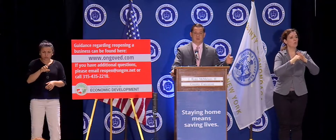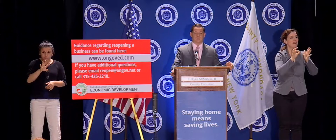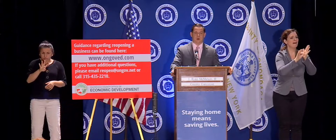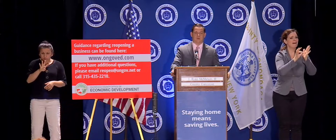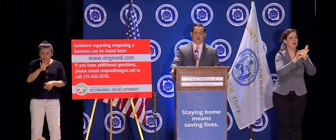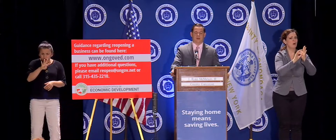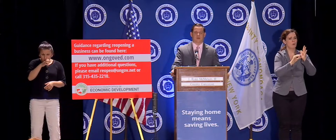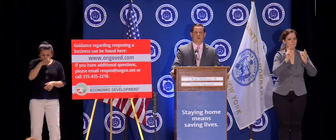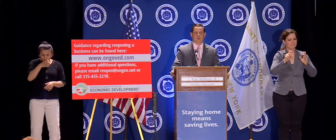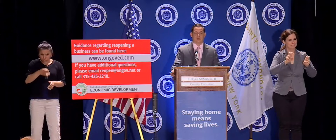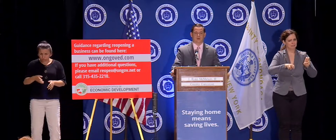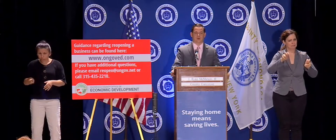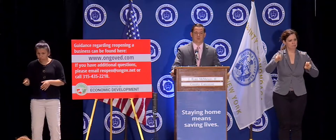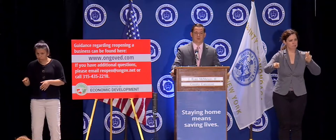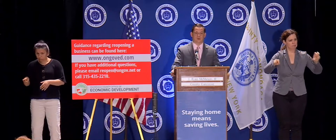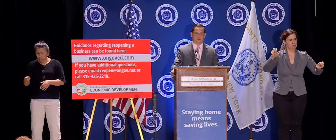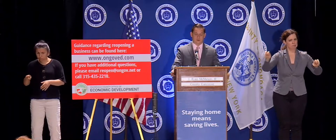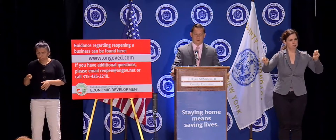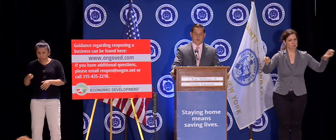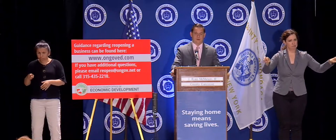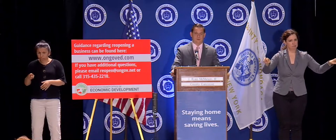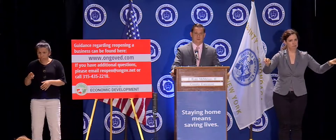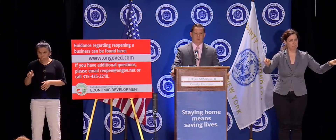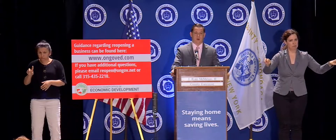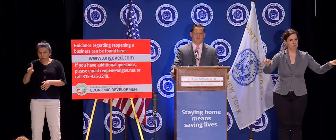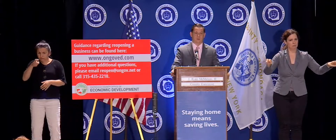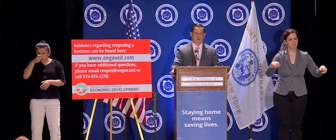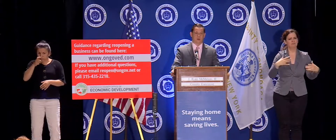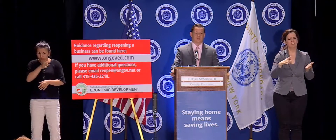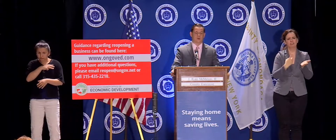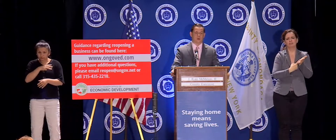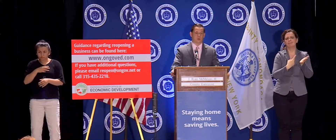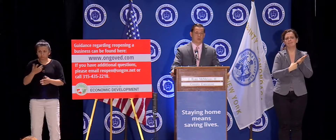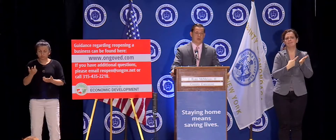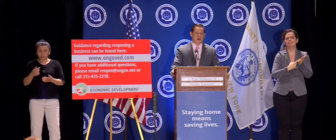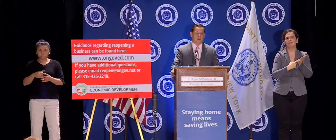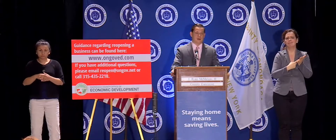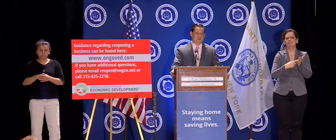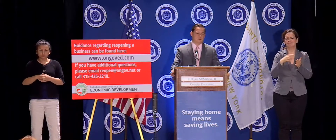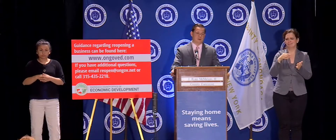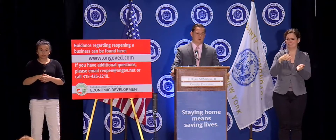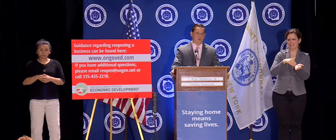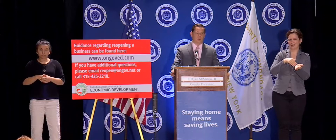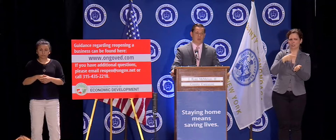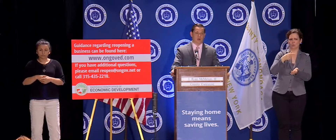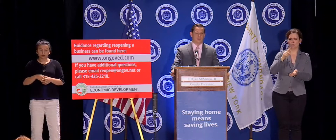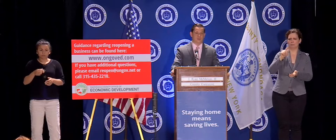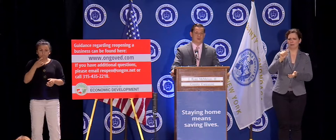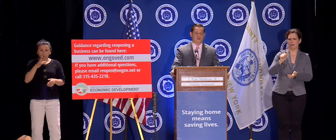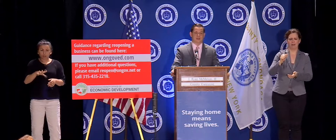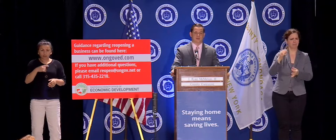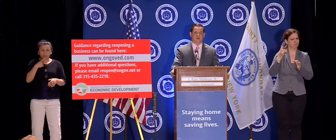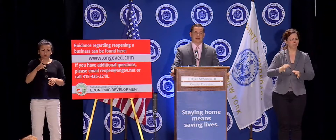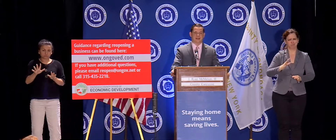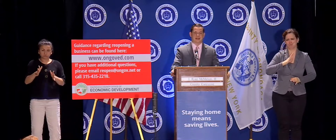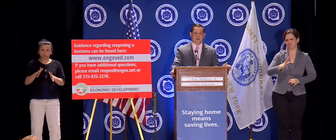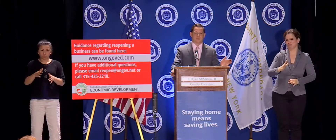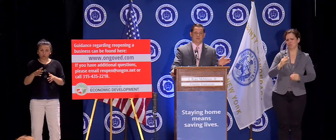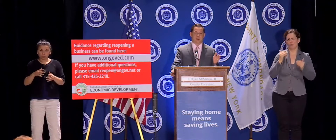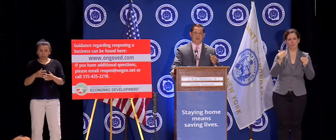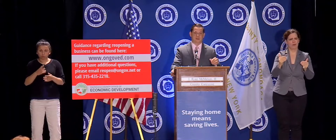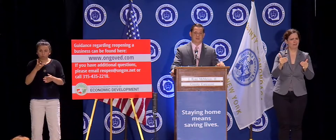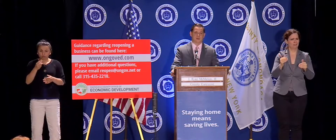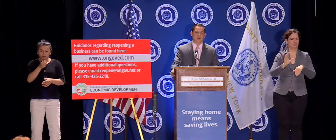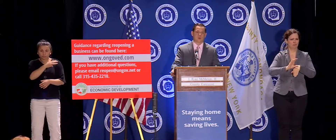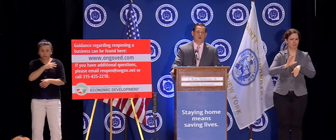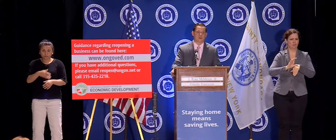to us. I ran that through with Dr. Gupta. She felt comfortable with it. So we're encouraging the state to look at that type